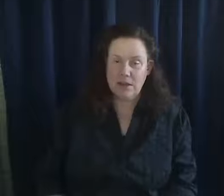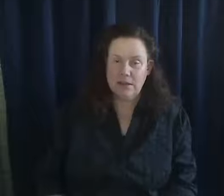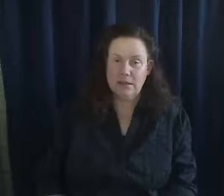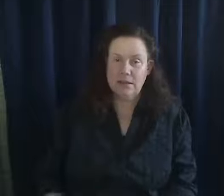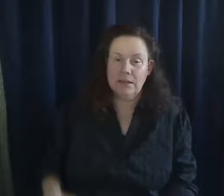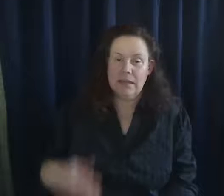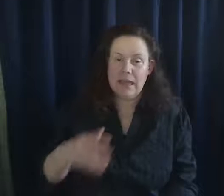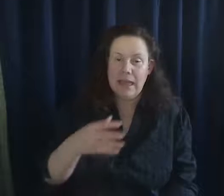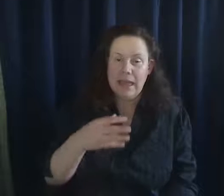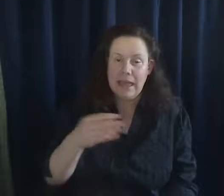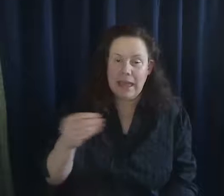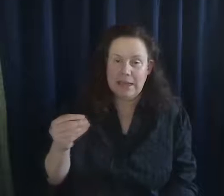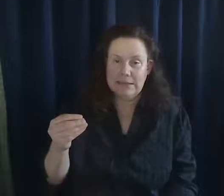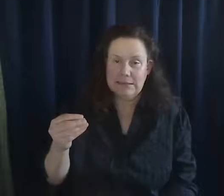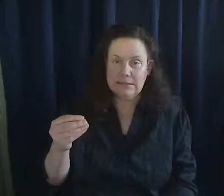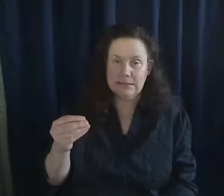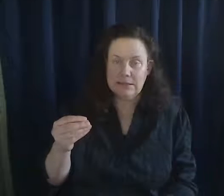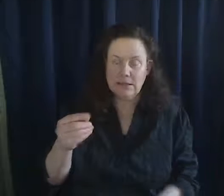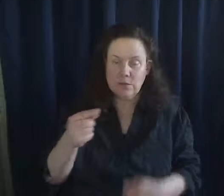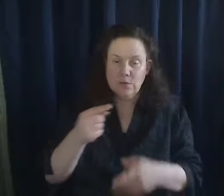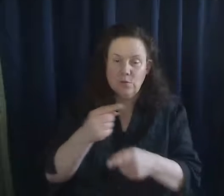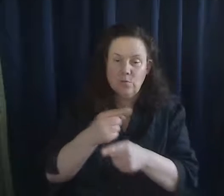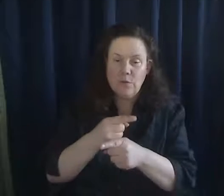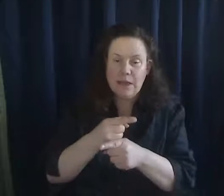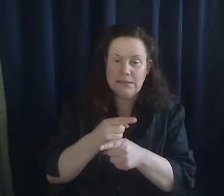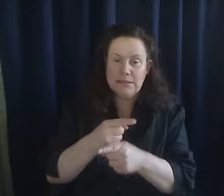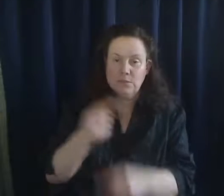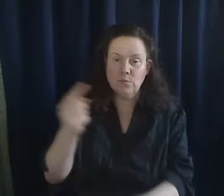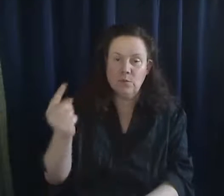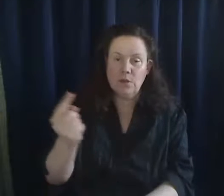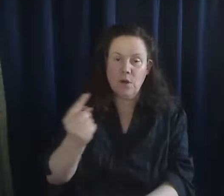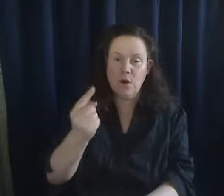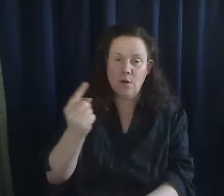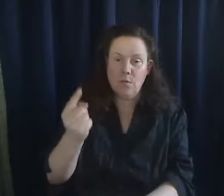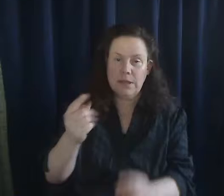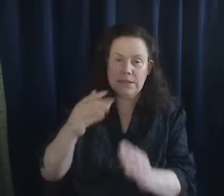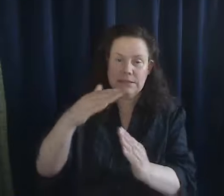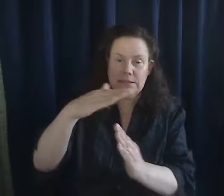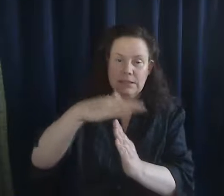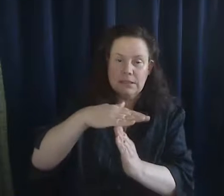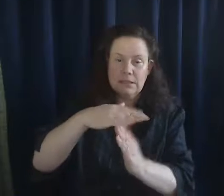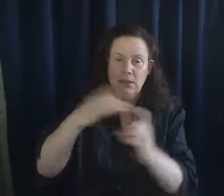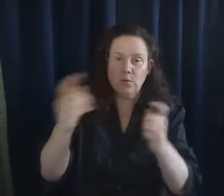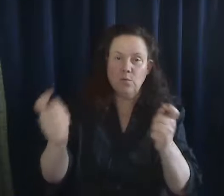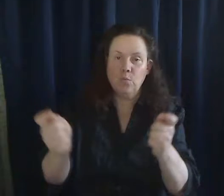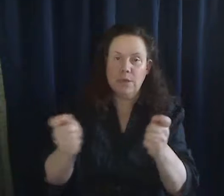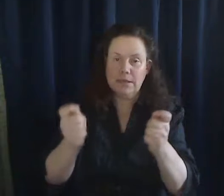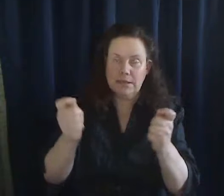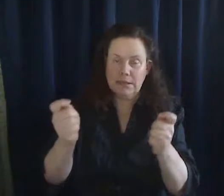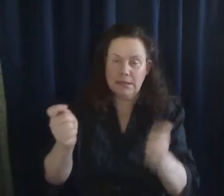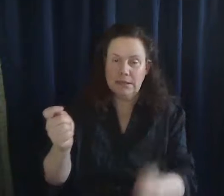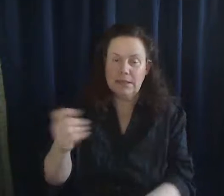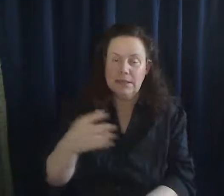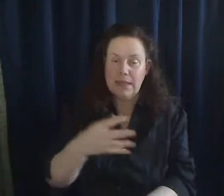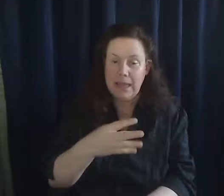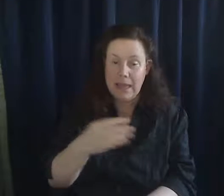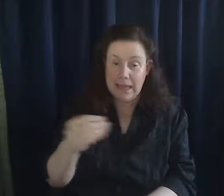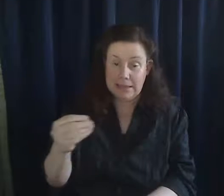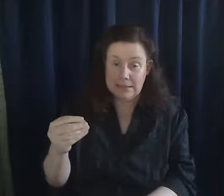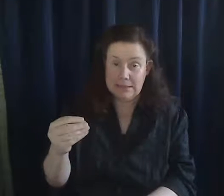song, "And right will always win." And